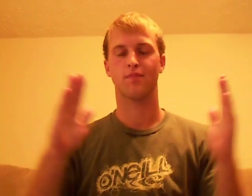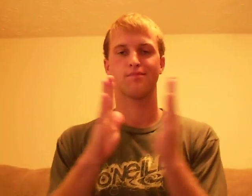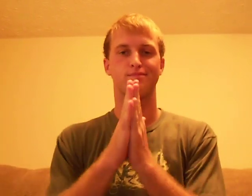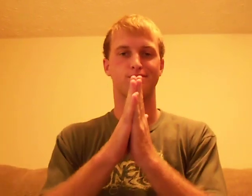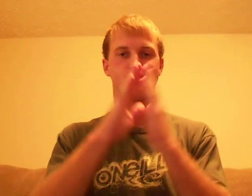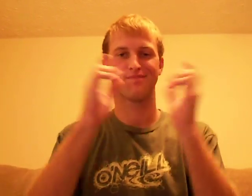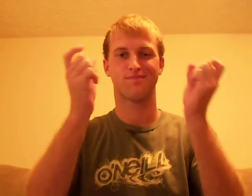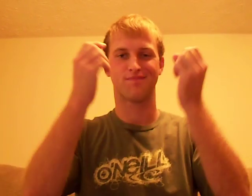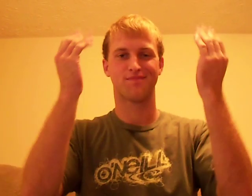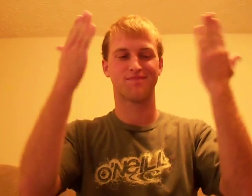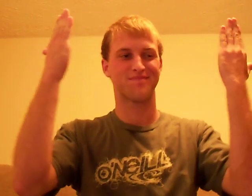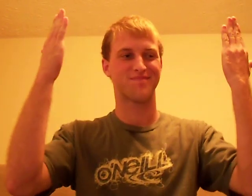hallelujah.